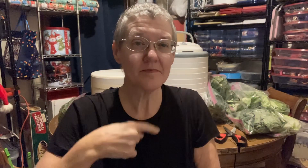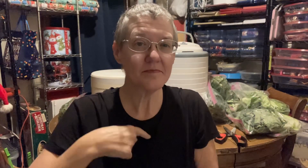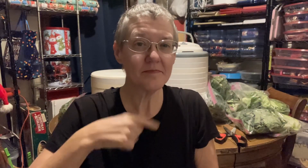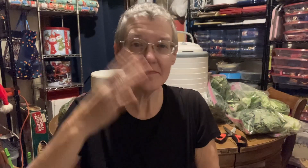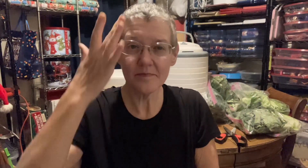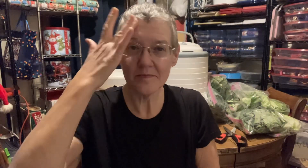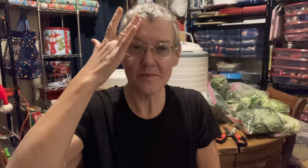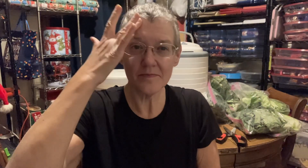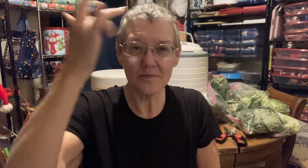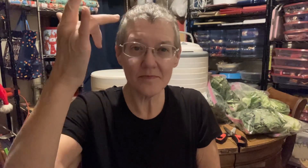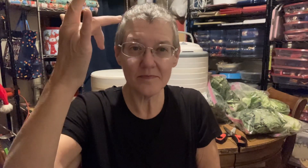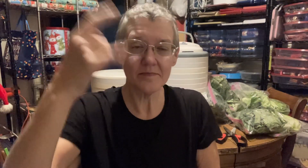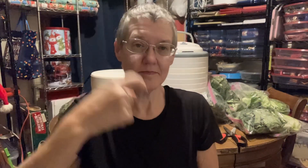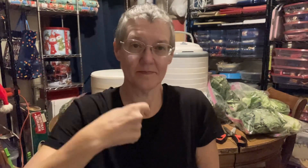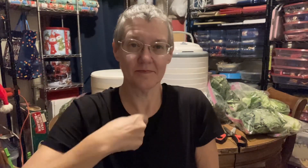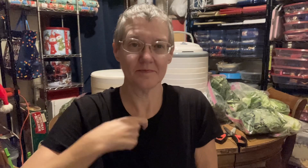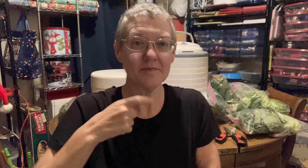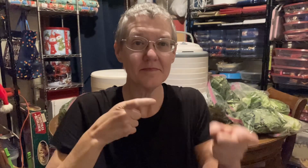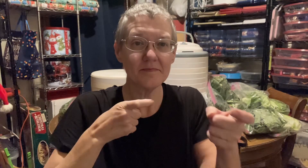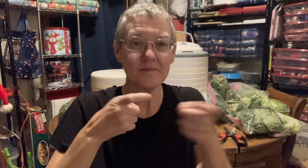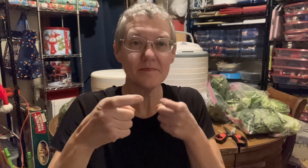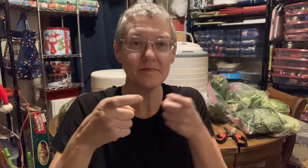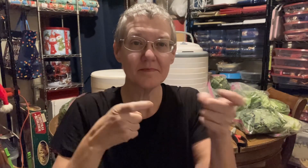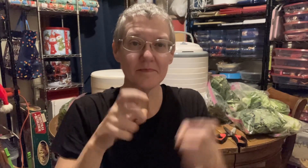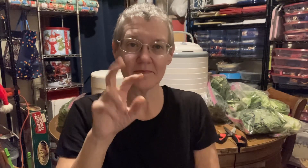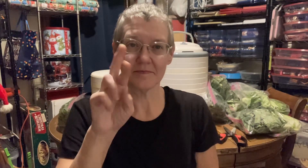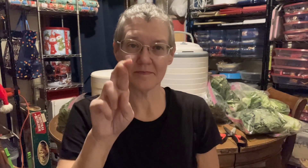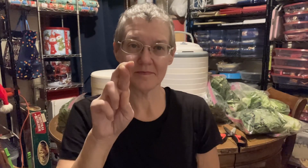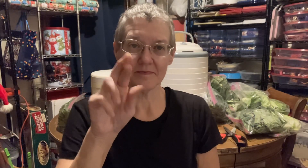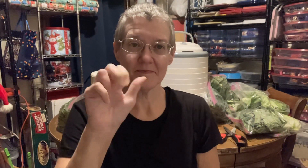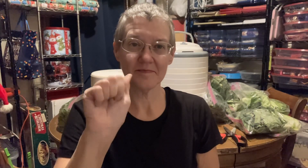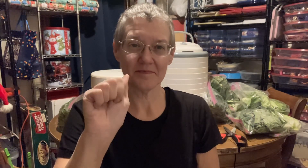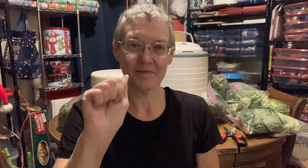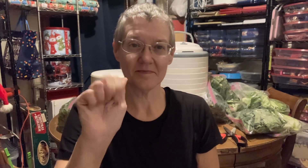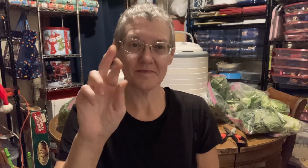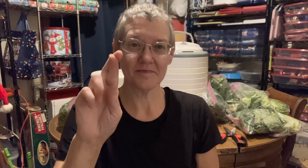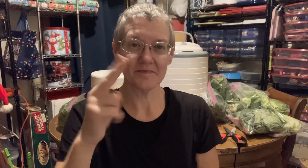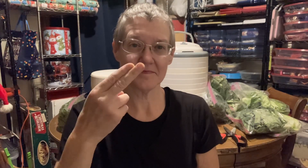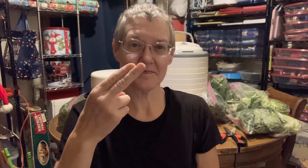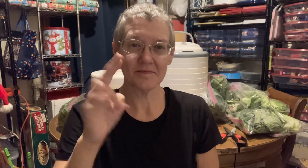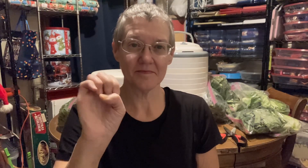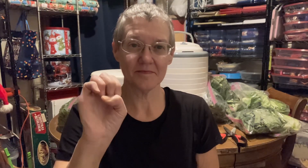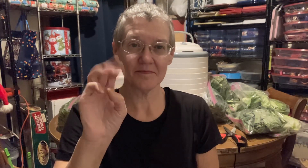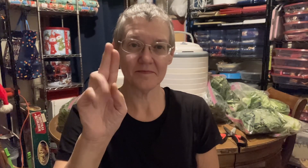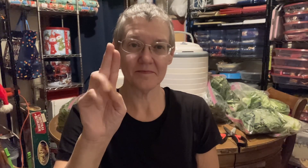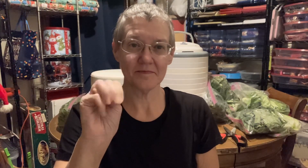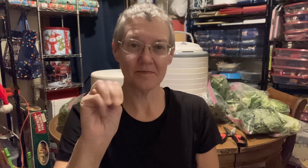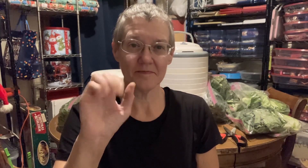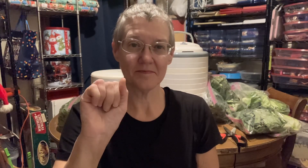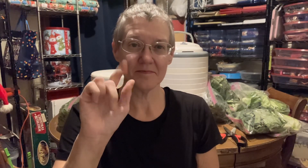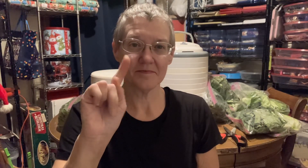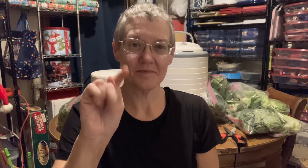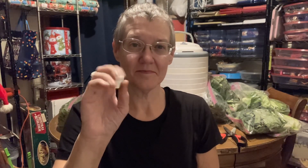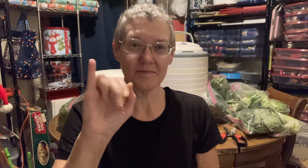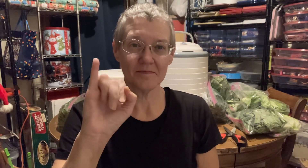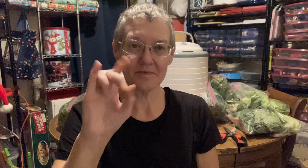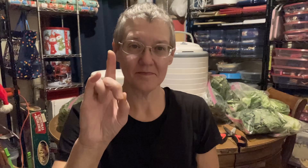Now, greens are important to me because I manage rheumatoid arthritis.